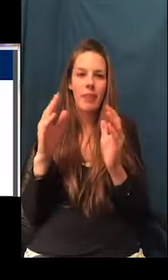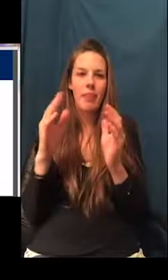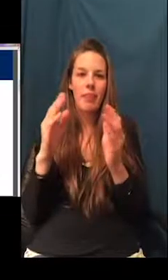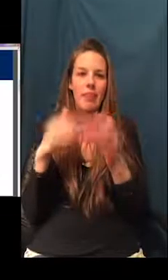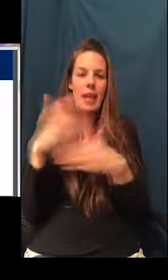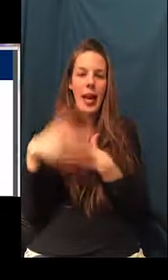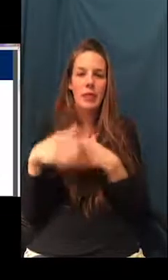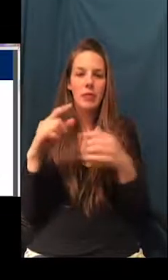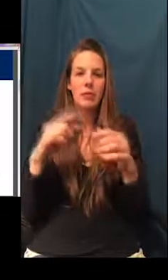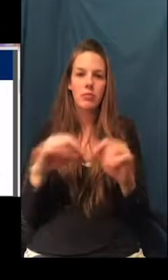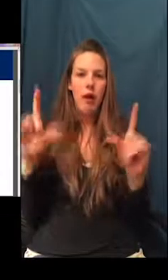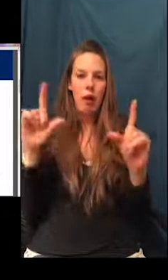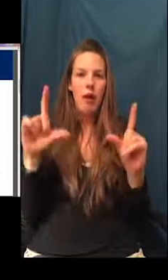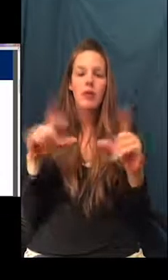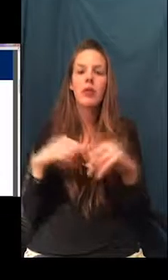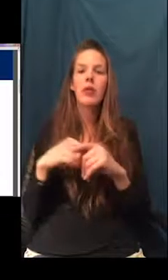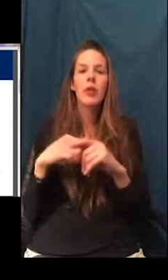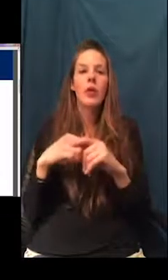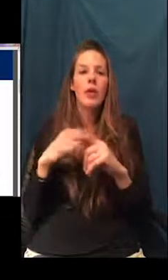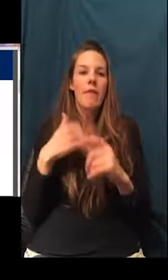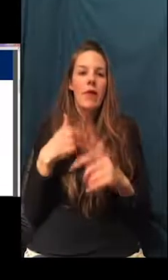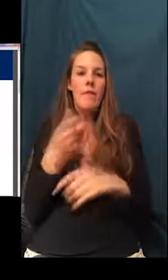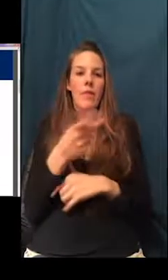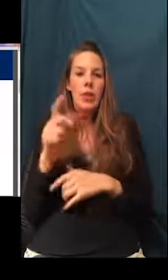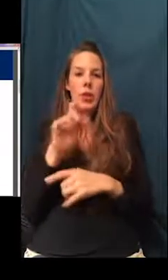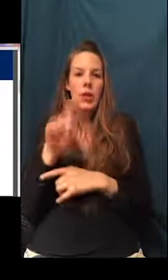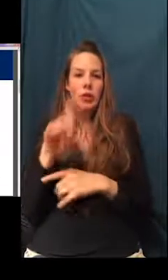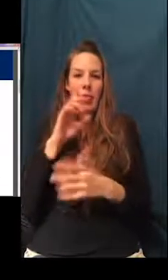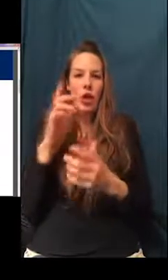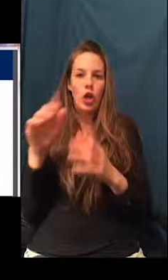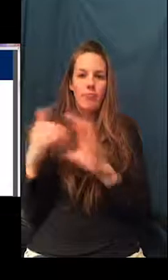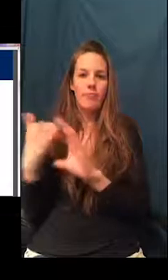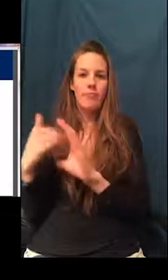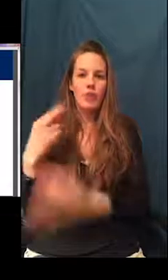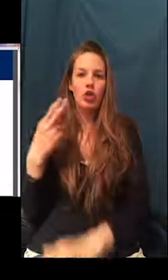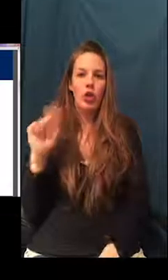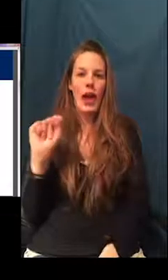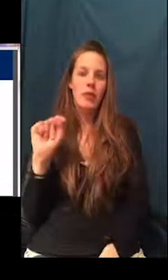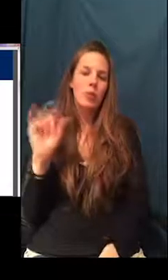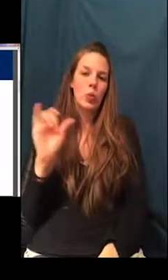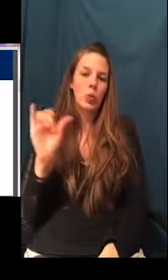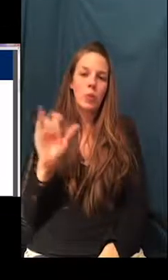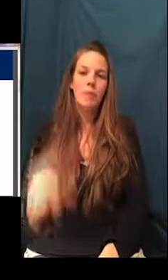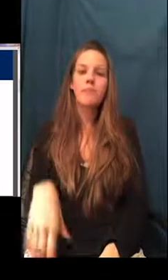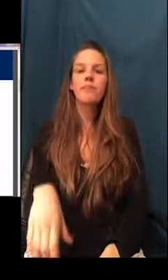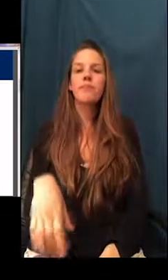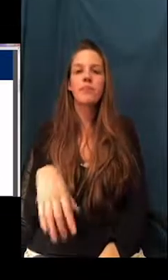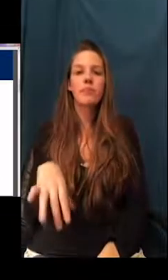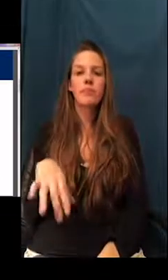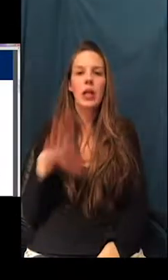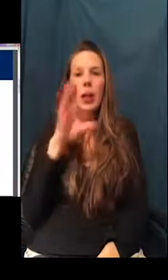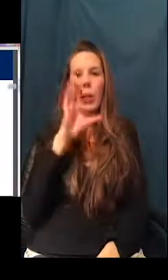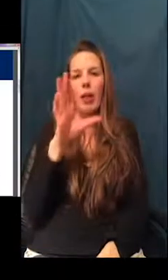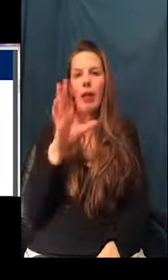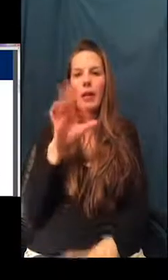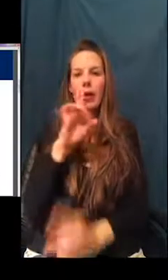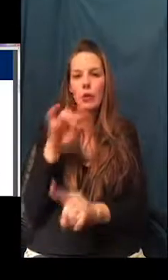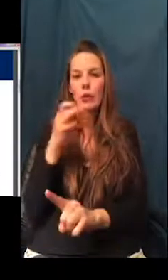are on the next slide. We do have a couple of questions that are coming in through the chat function, so I will get to